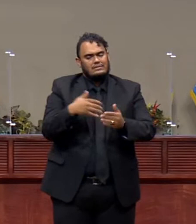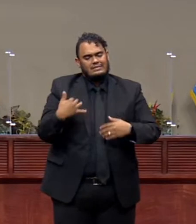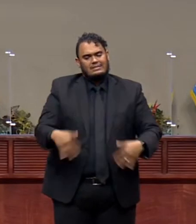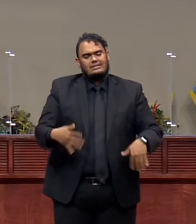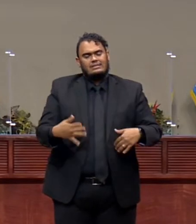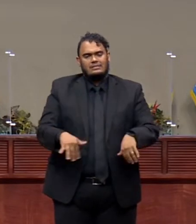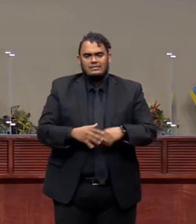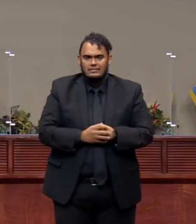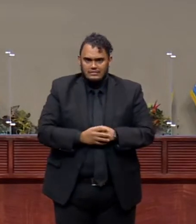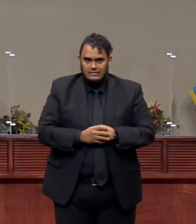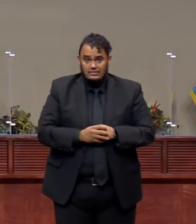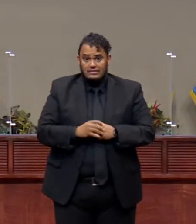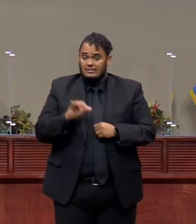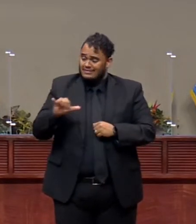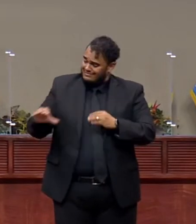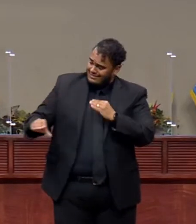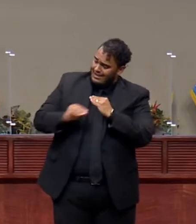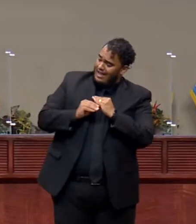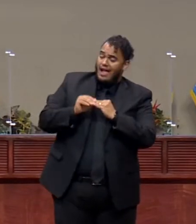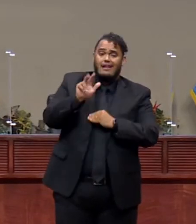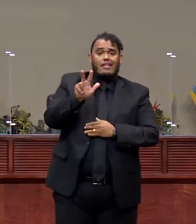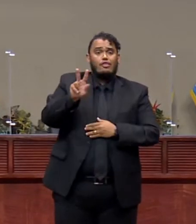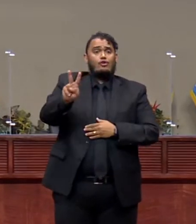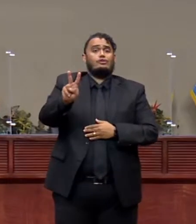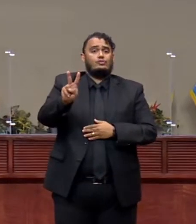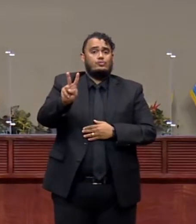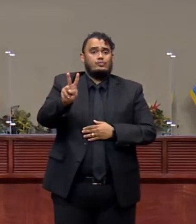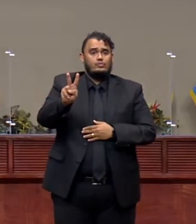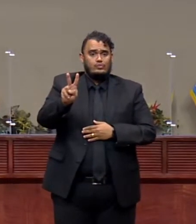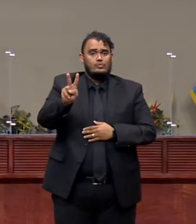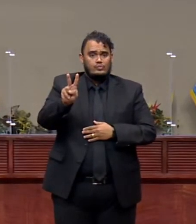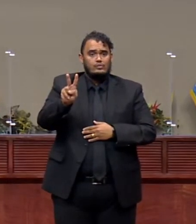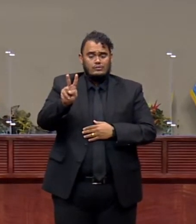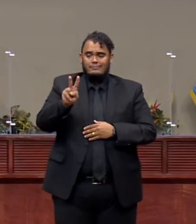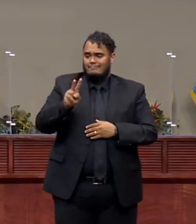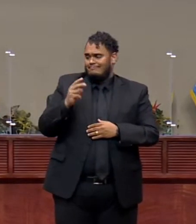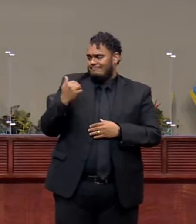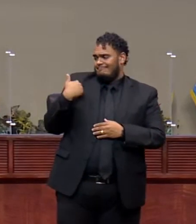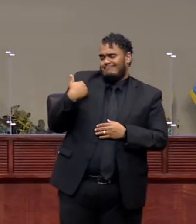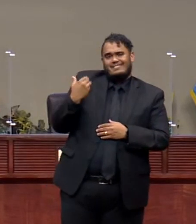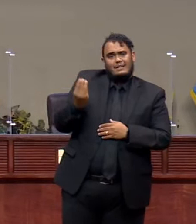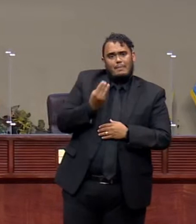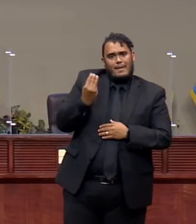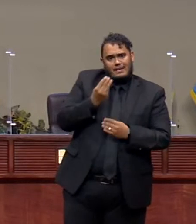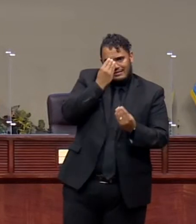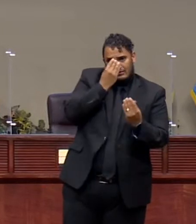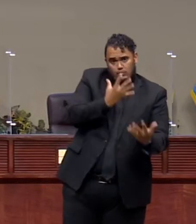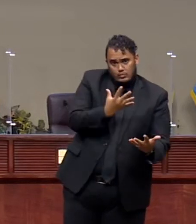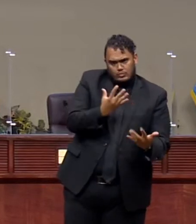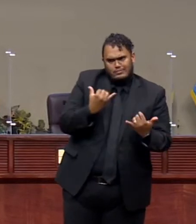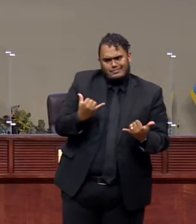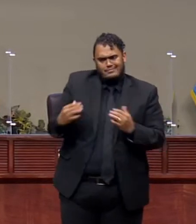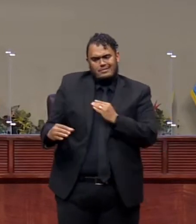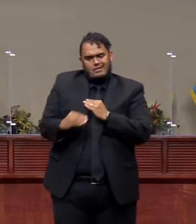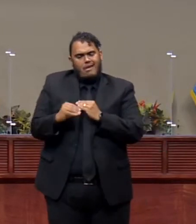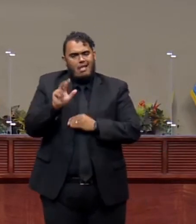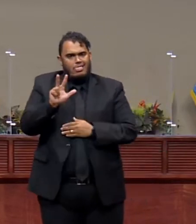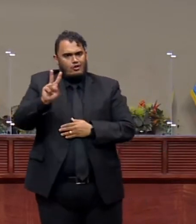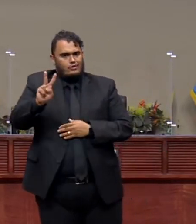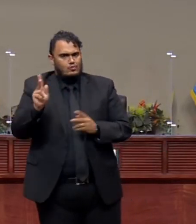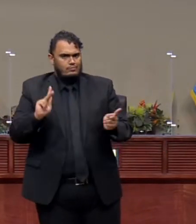up 32 fatalities since we last spoke on Monday of this week. On the positive